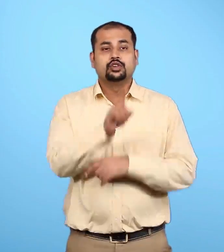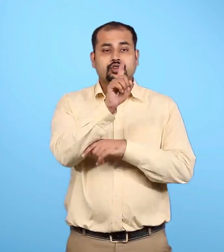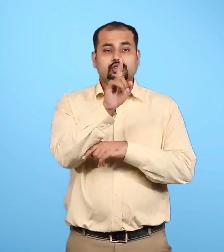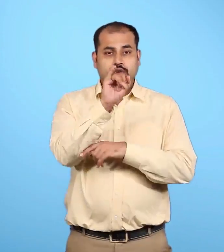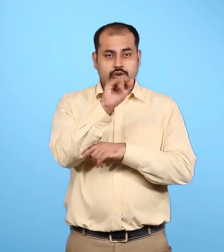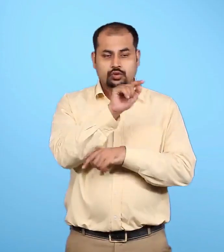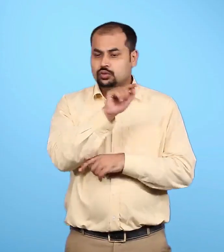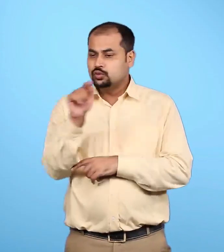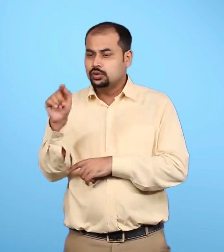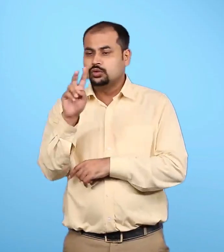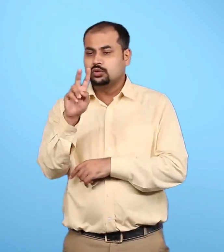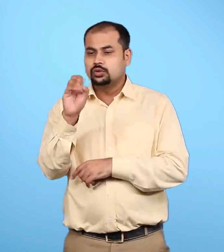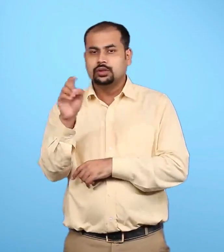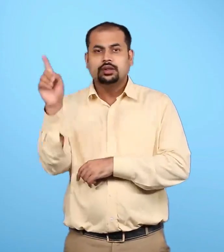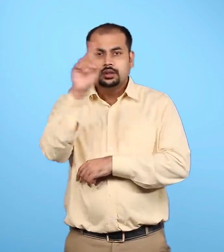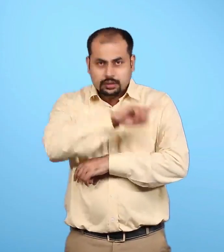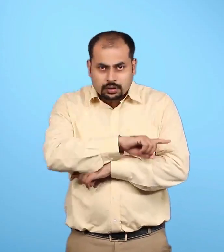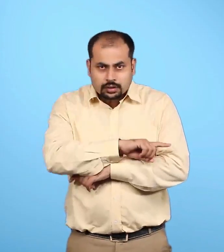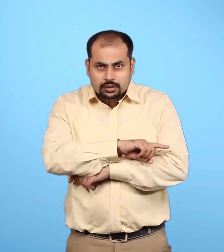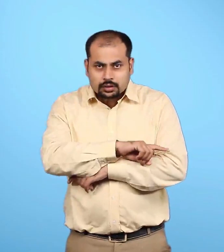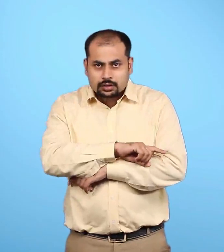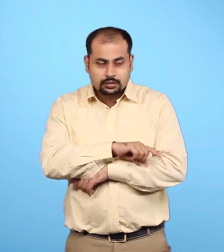Or 5. 16 to 20.